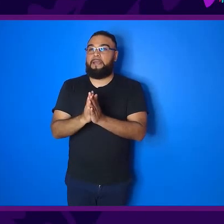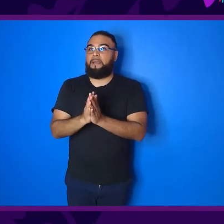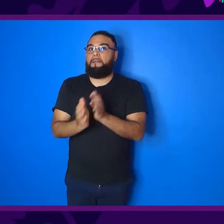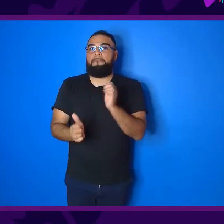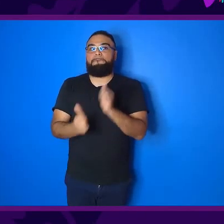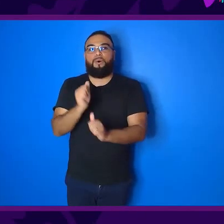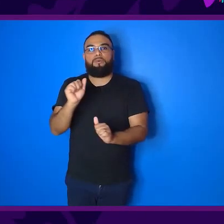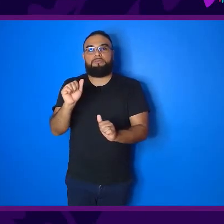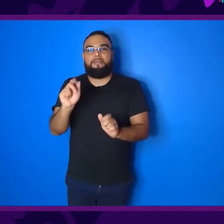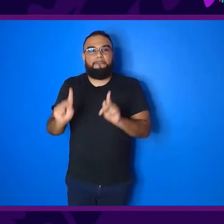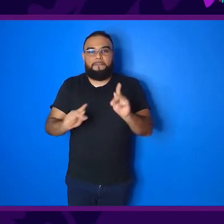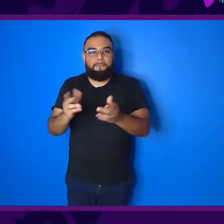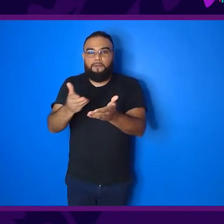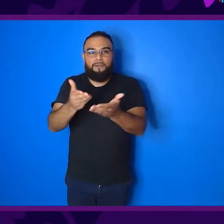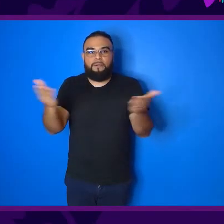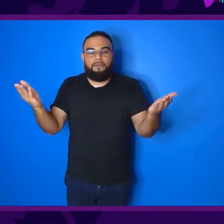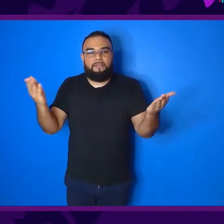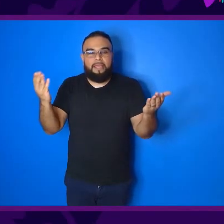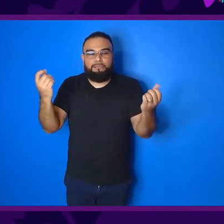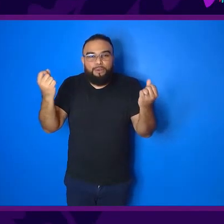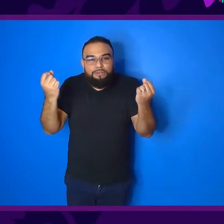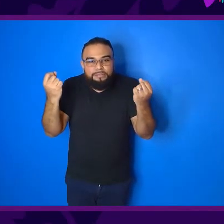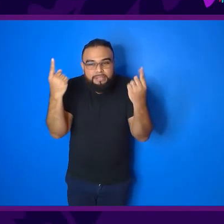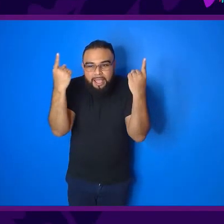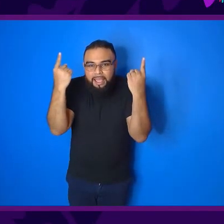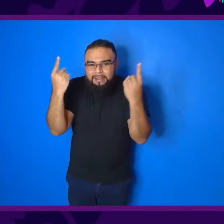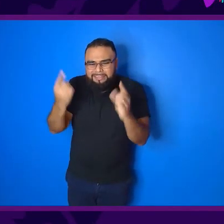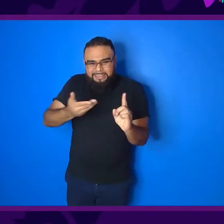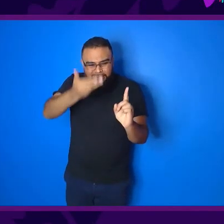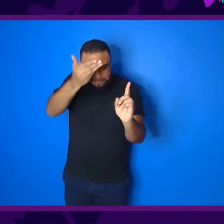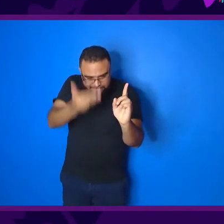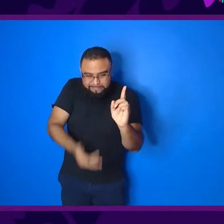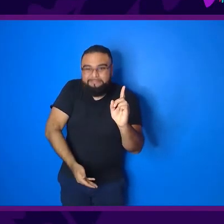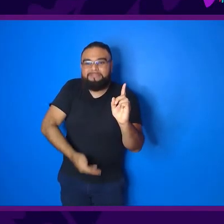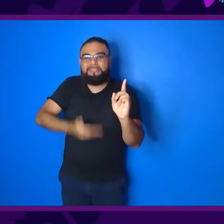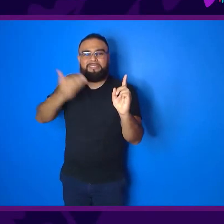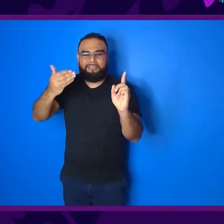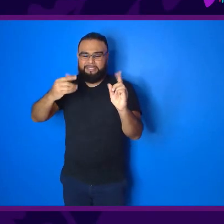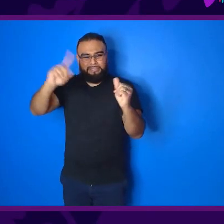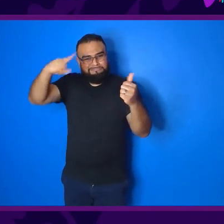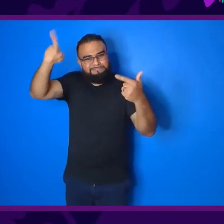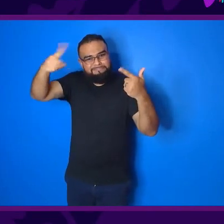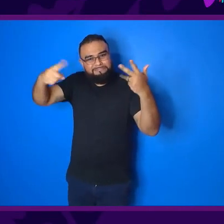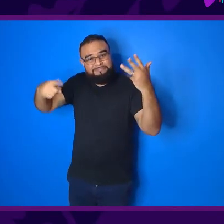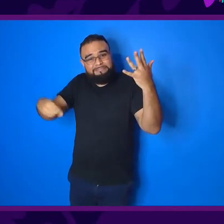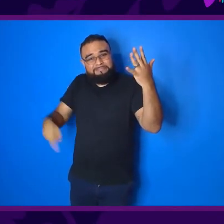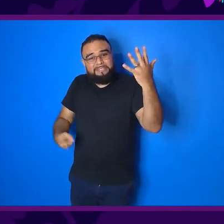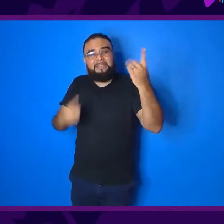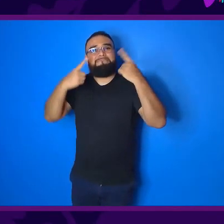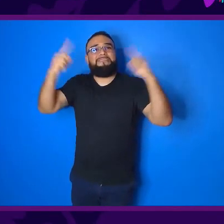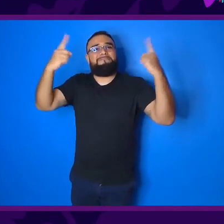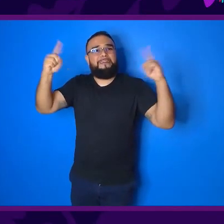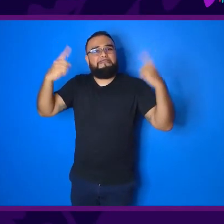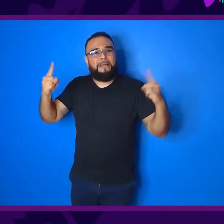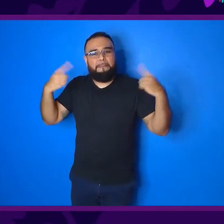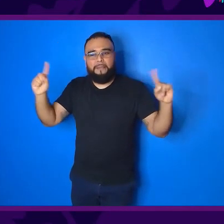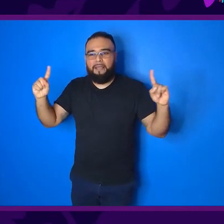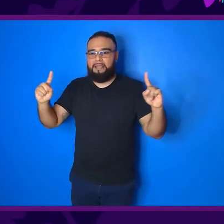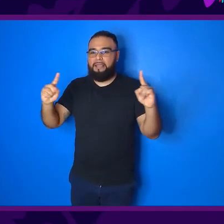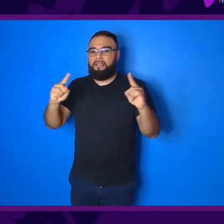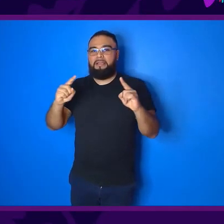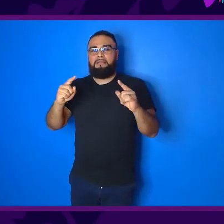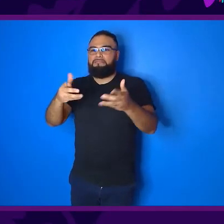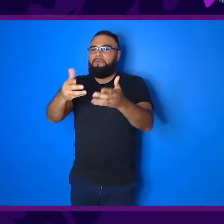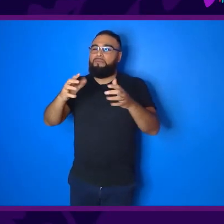she could have accomplished so much in her lifetime, how many lives she has changed. The work that she has